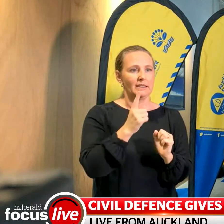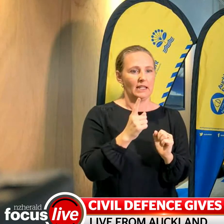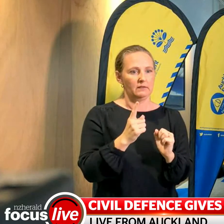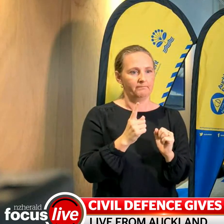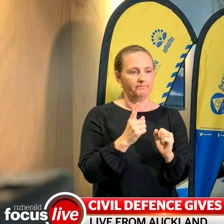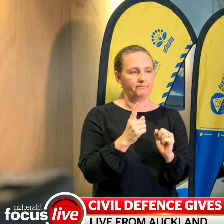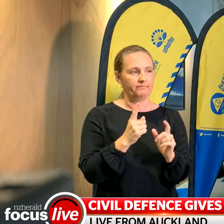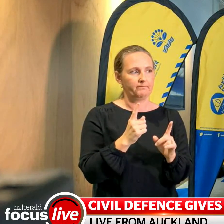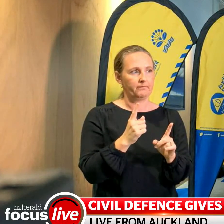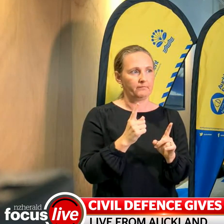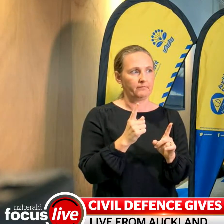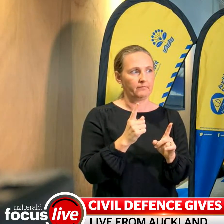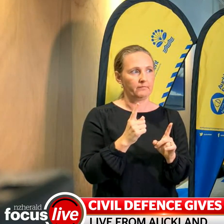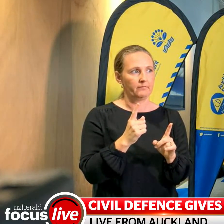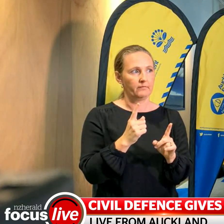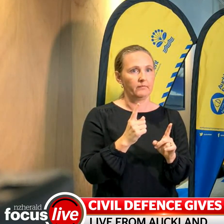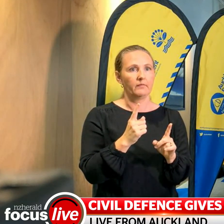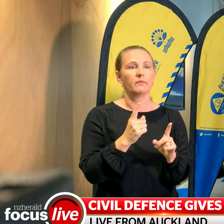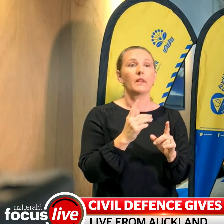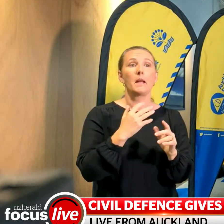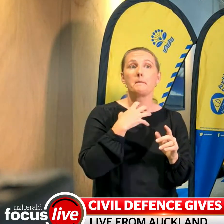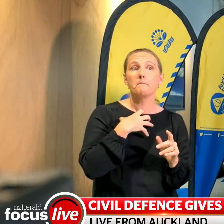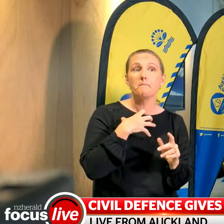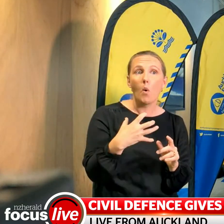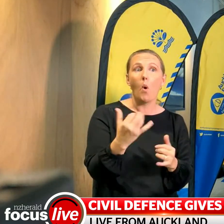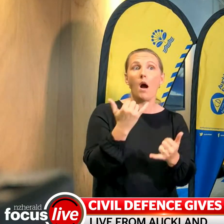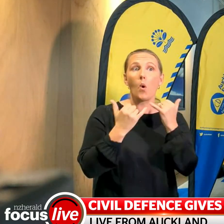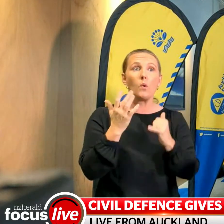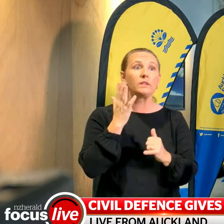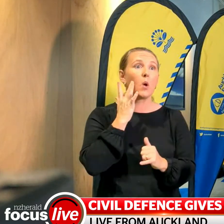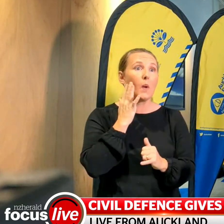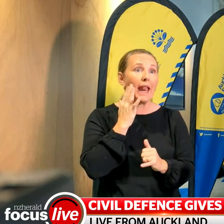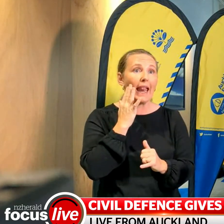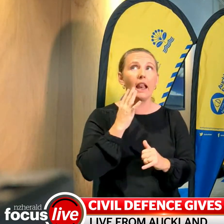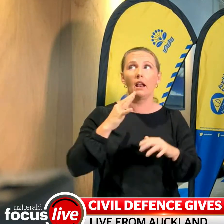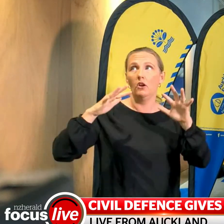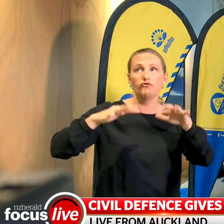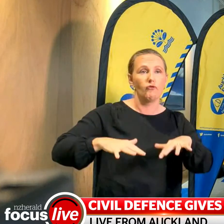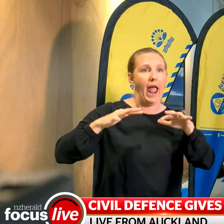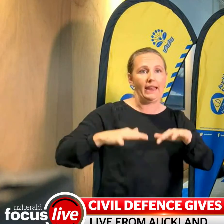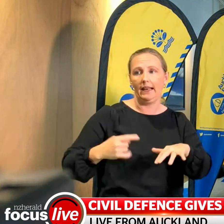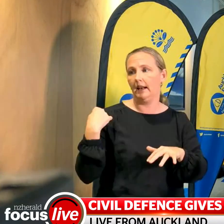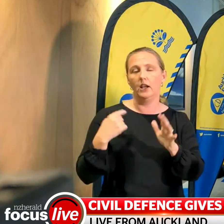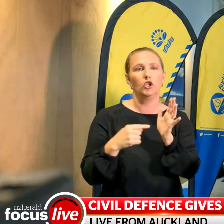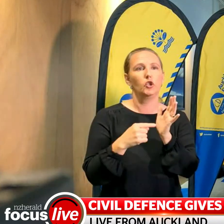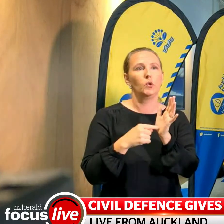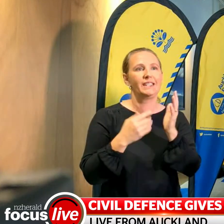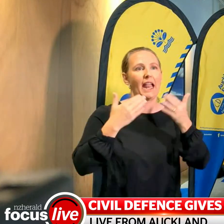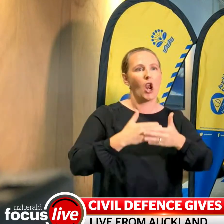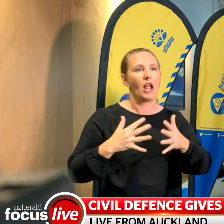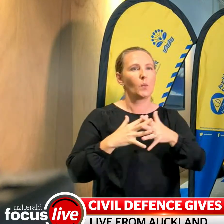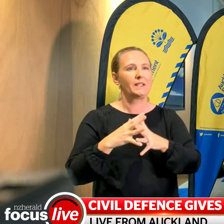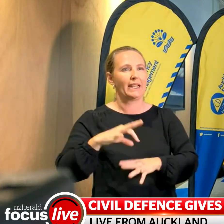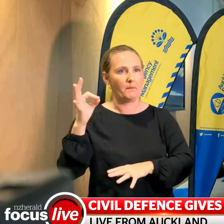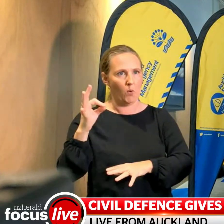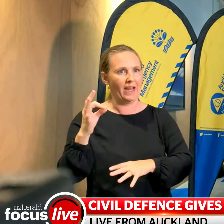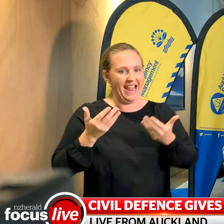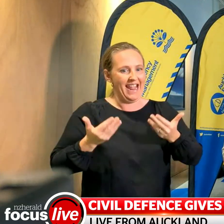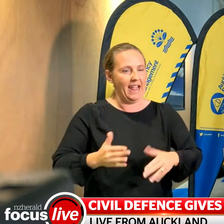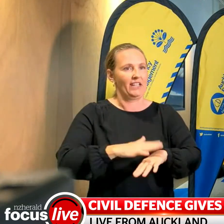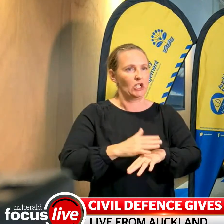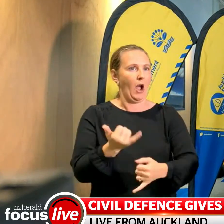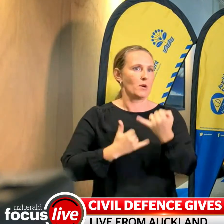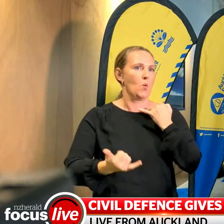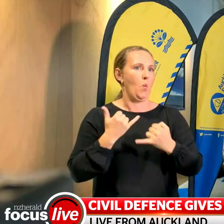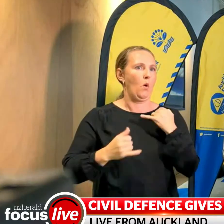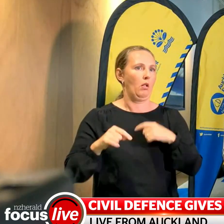in the volume of calls that we were working with as a result of the additional rainfall on Tuesday night, Wednesday morning. So again,